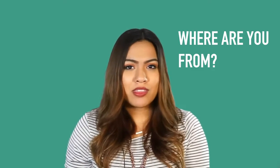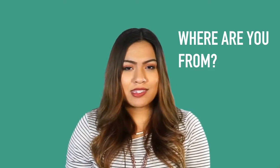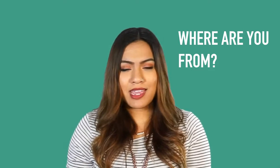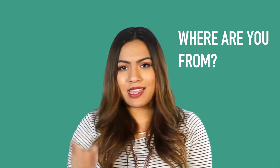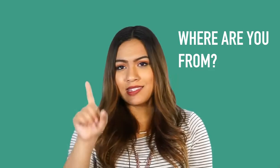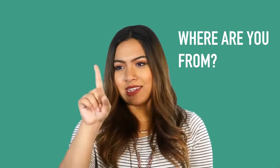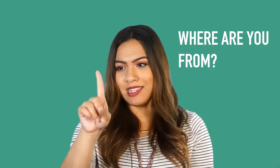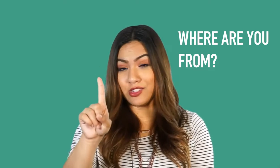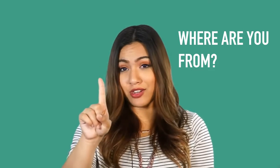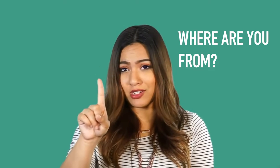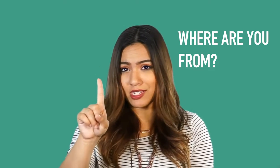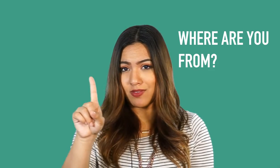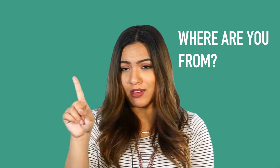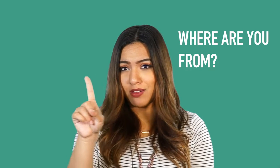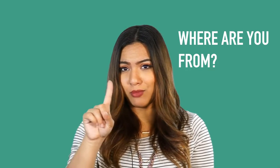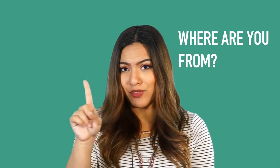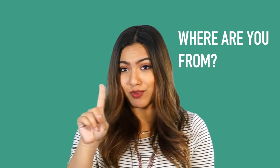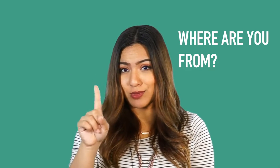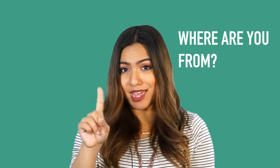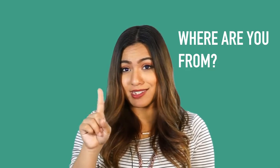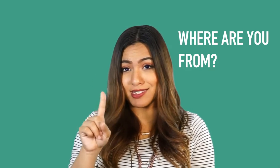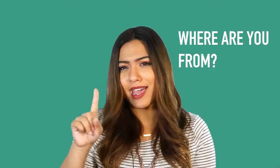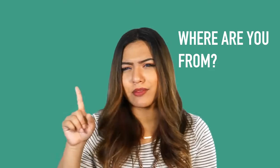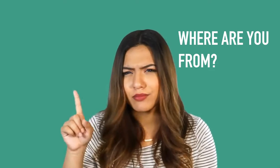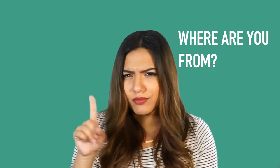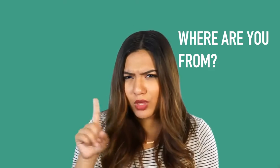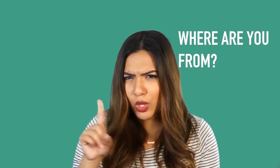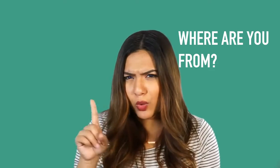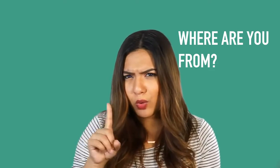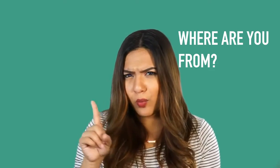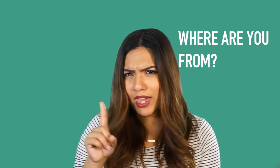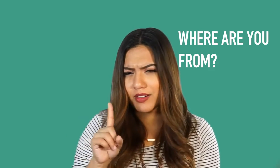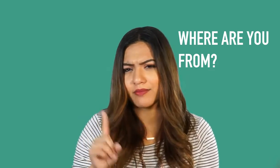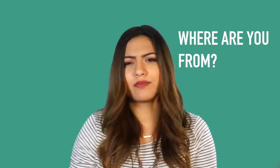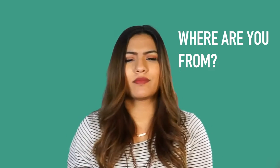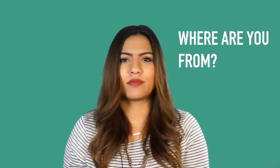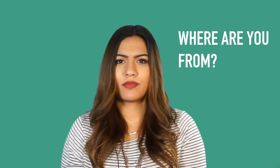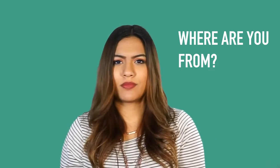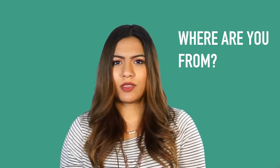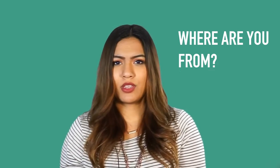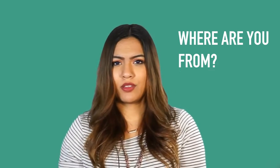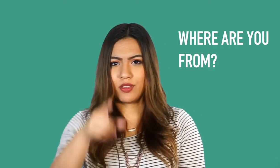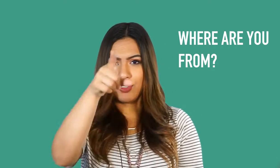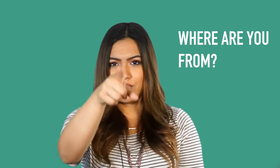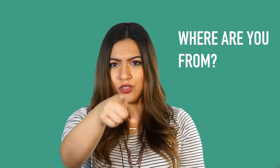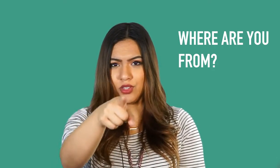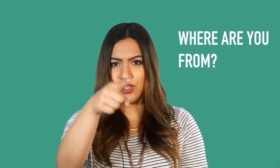All this is your index finger moving from side to side. Where?